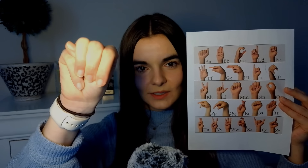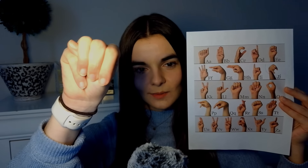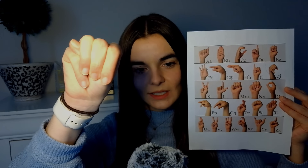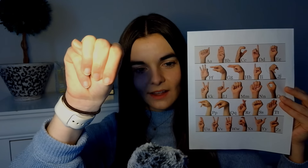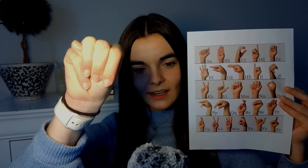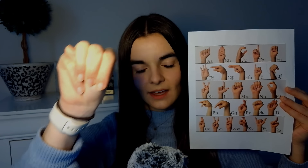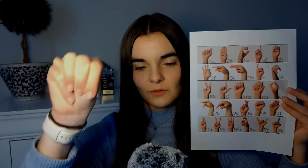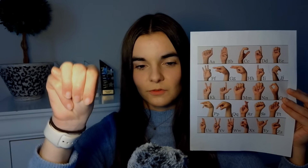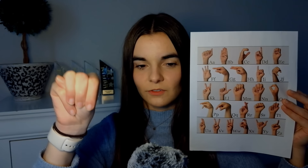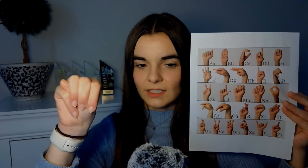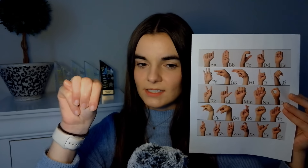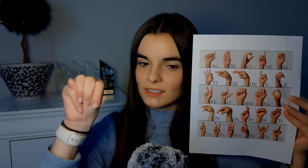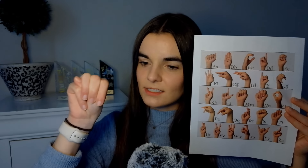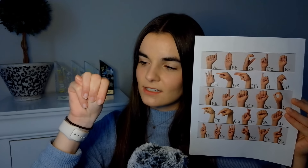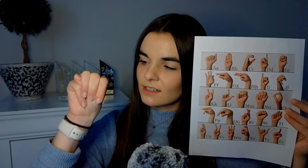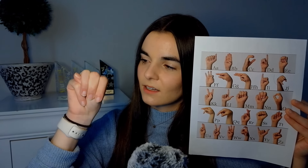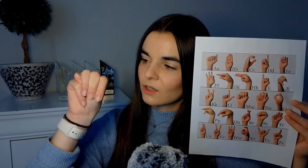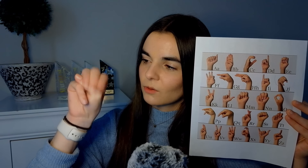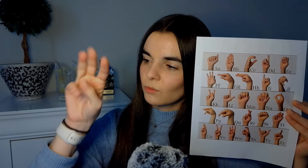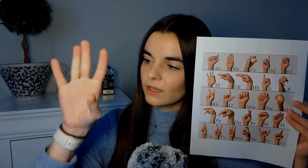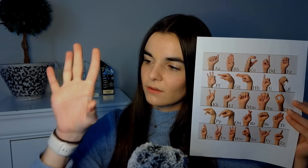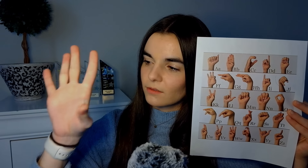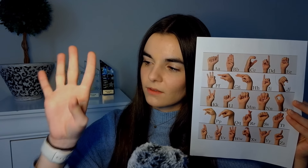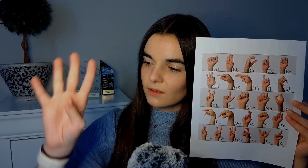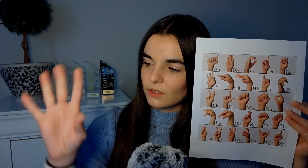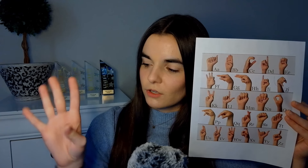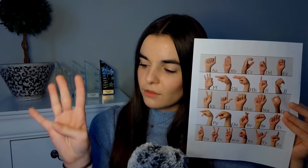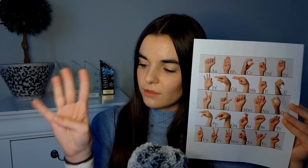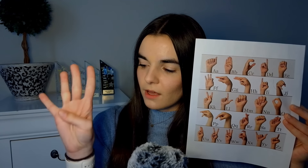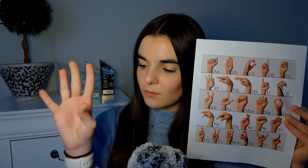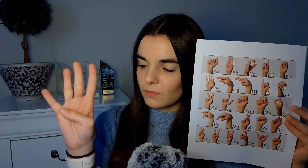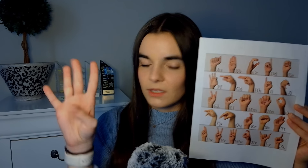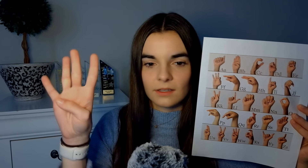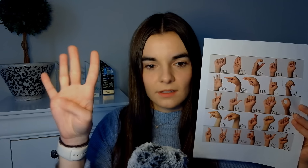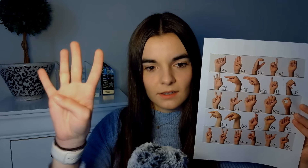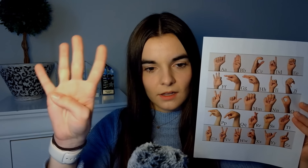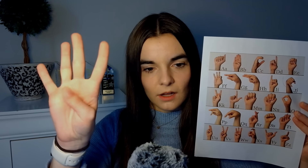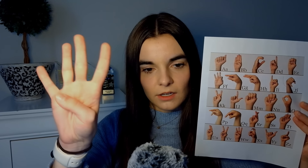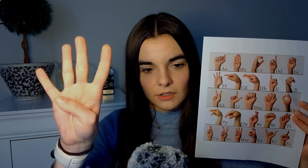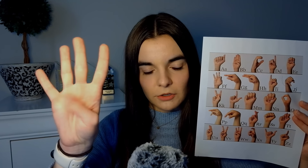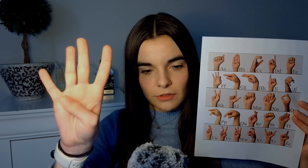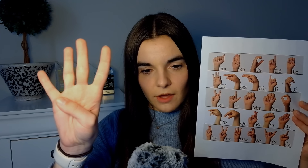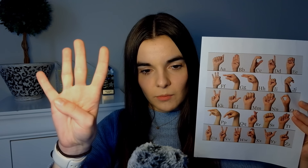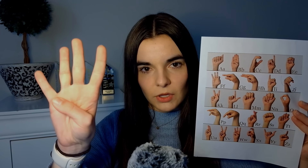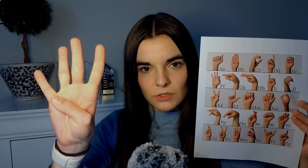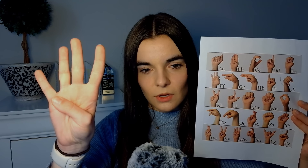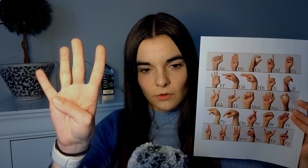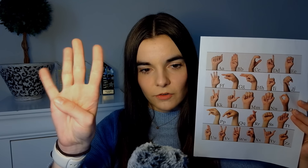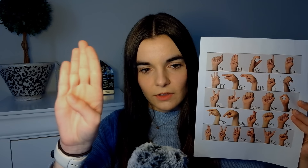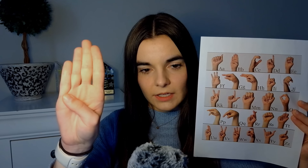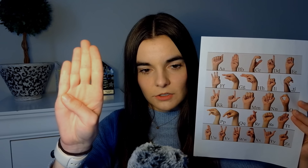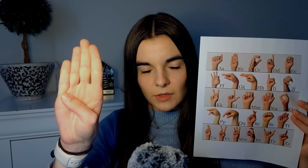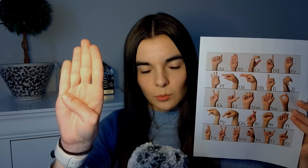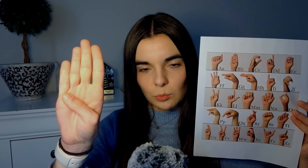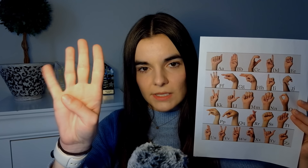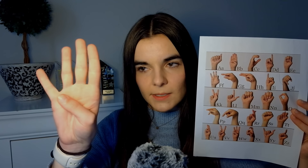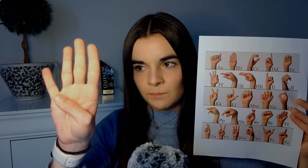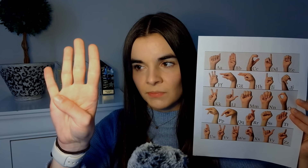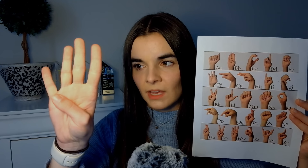be like a fist with your thumb. Your thumb goes over like you're doing B,